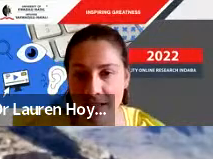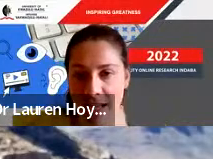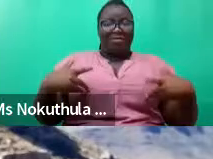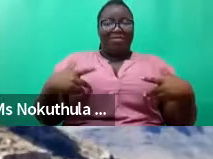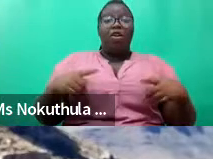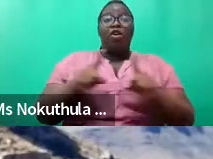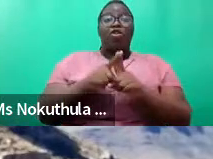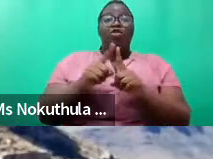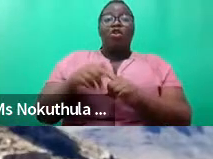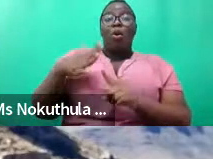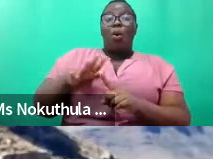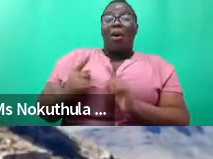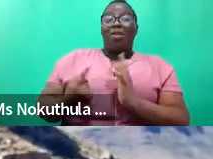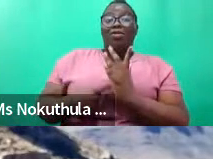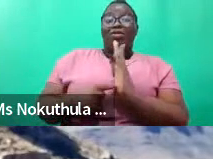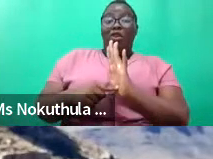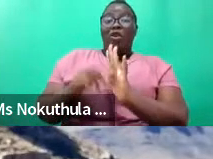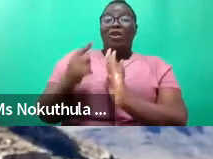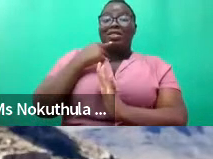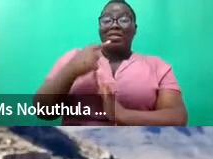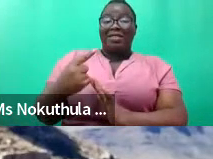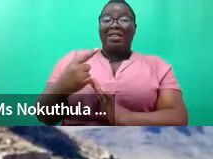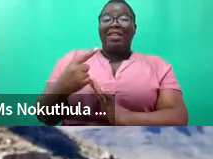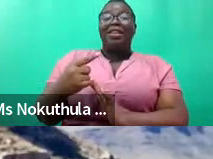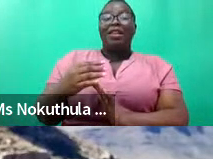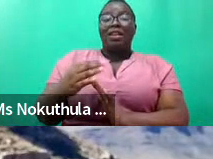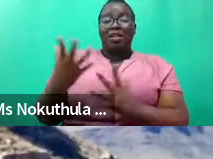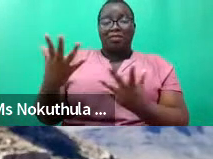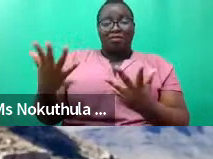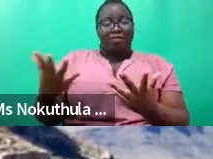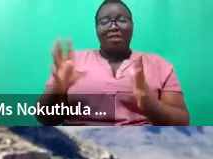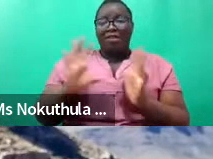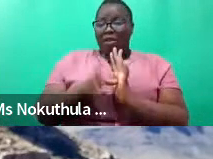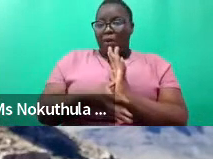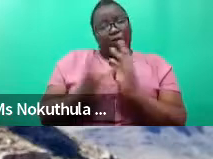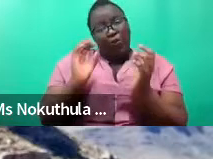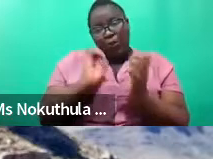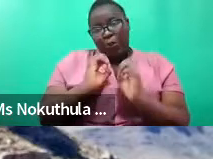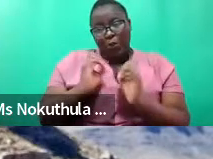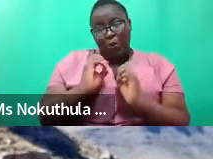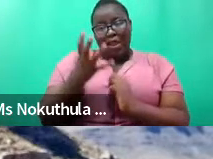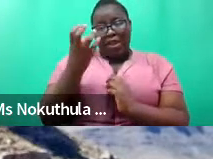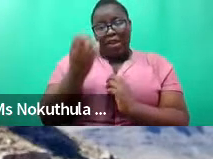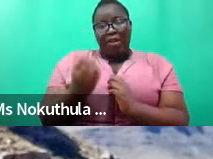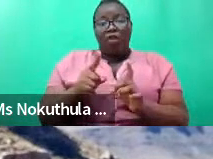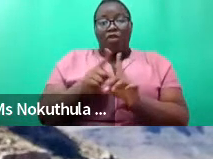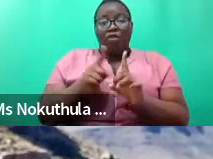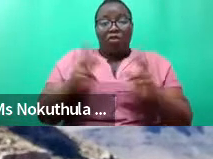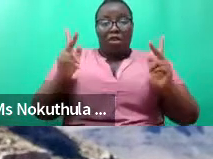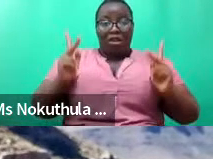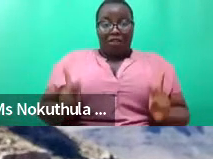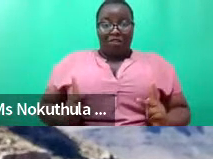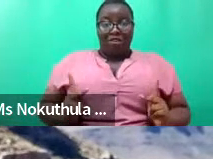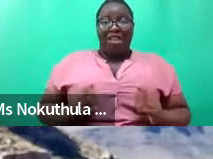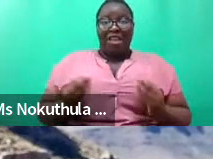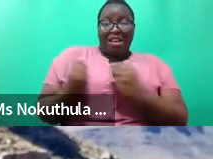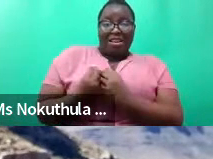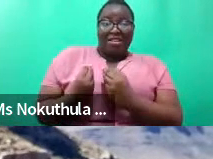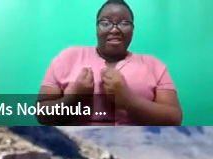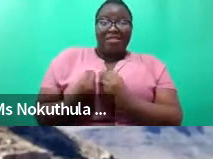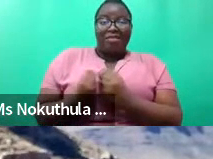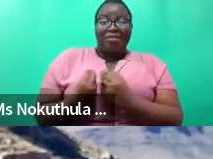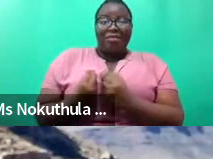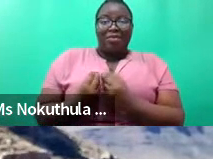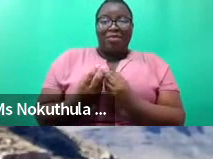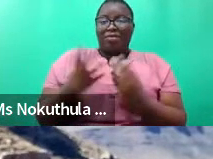have a disclaimer to say that I am able-bodied, and the physical aspect of my profession has never been an issue